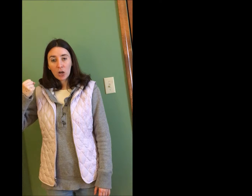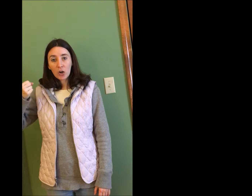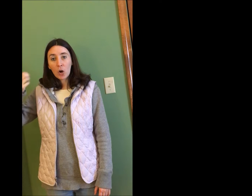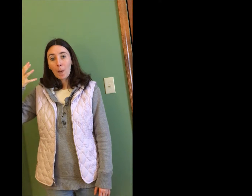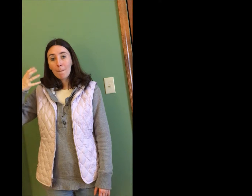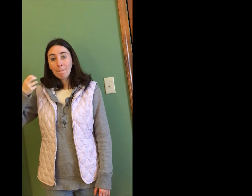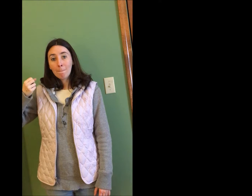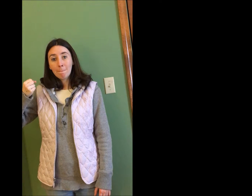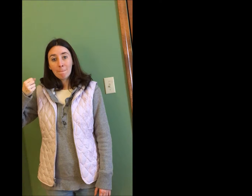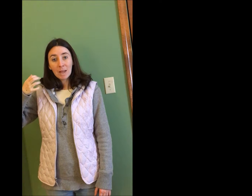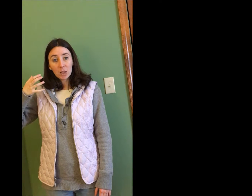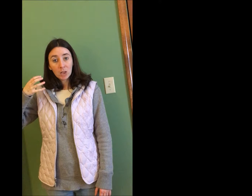udder. Milk.